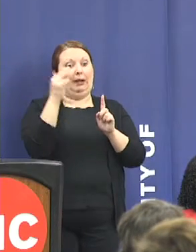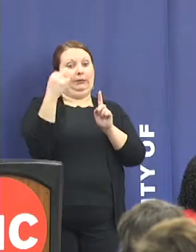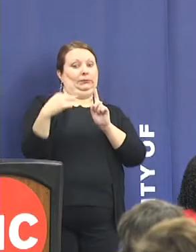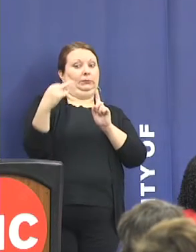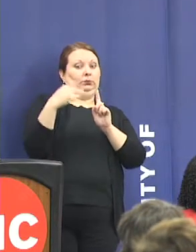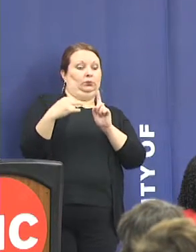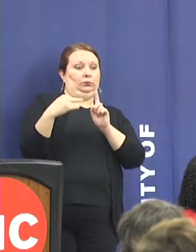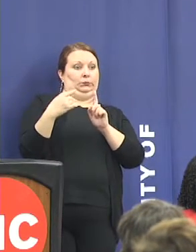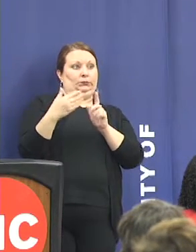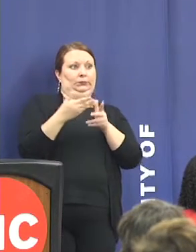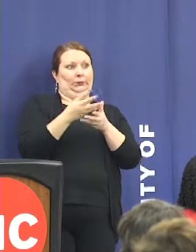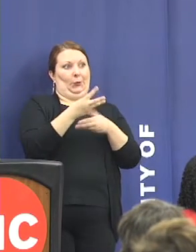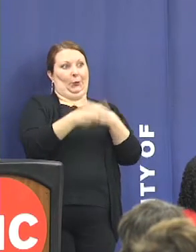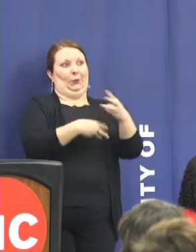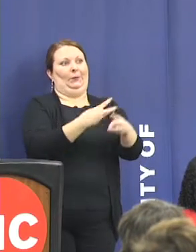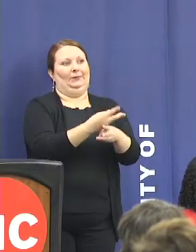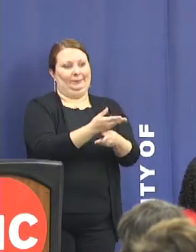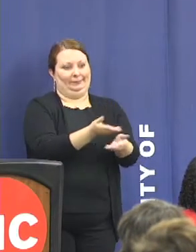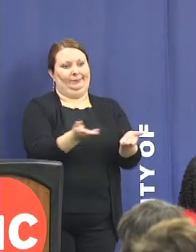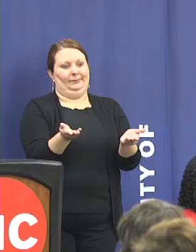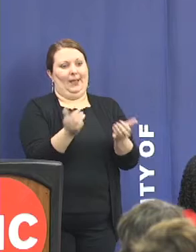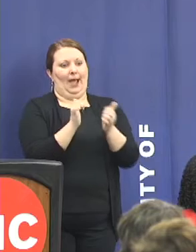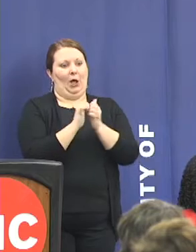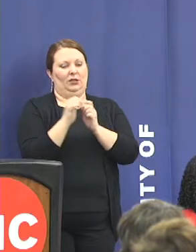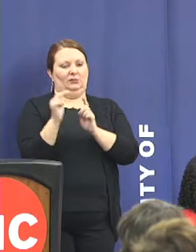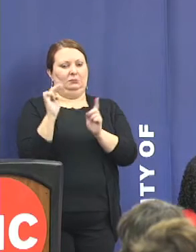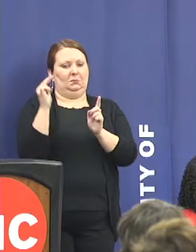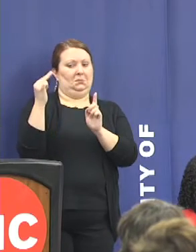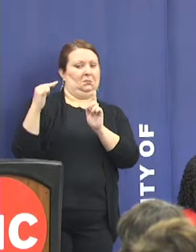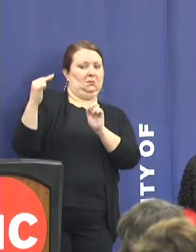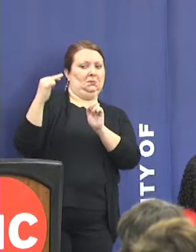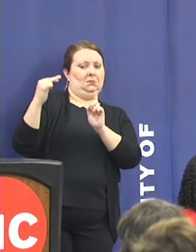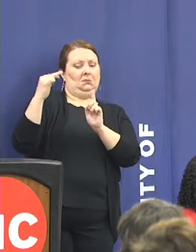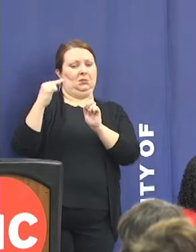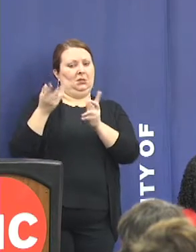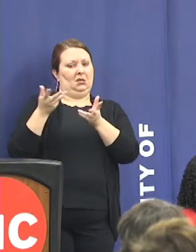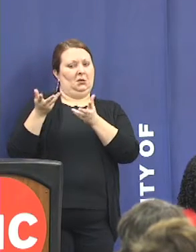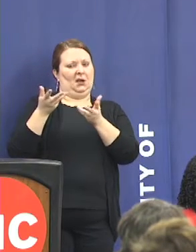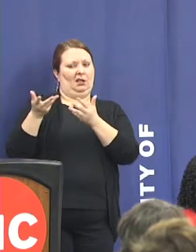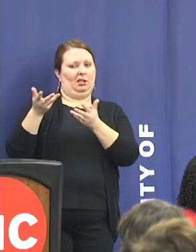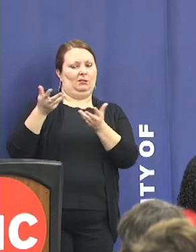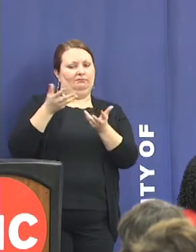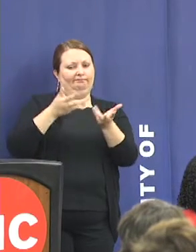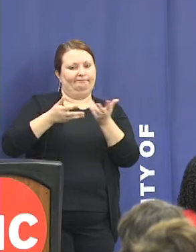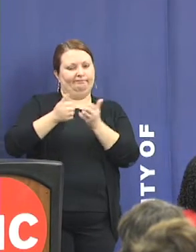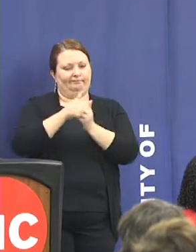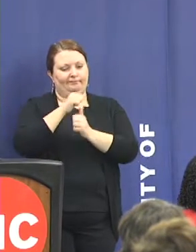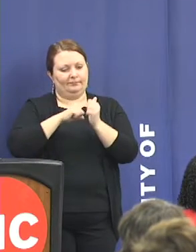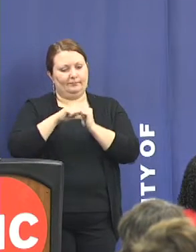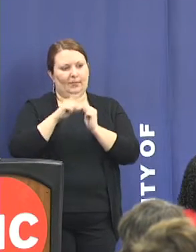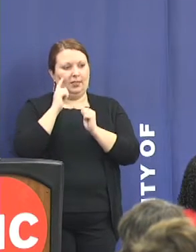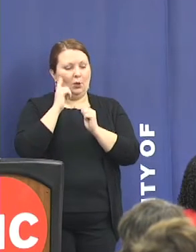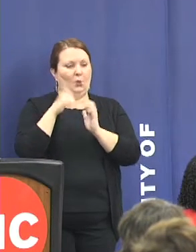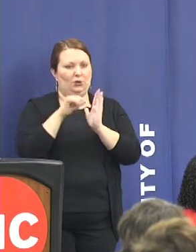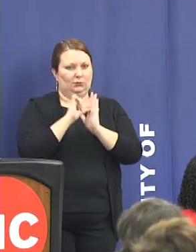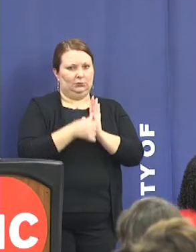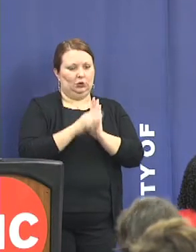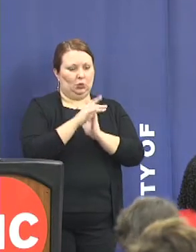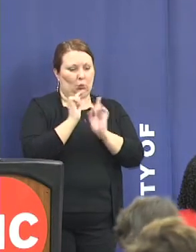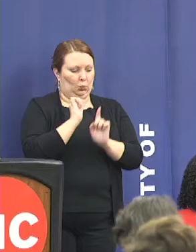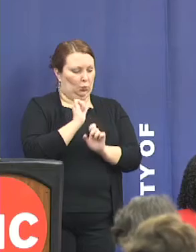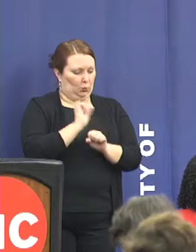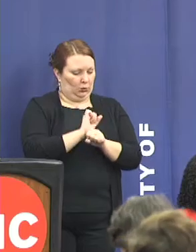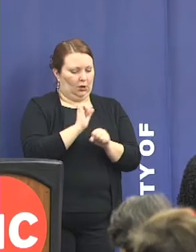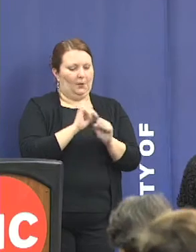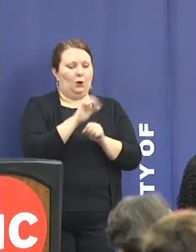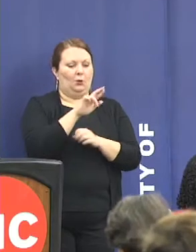understood on the ground, how these perceptions interact with one another. So really thinking about what you're highlighting in your work